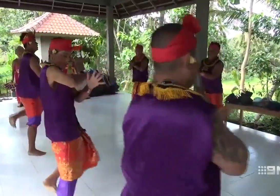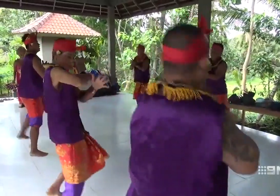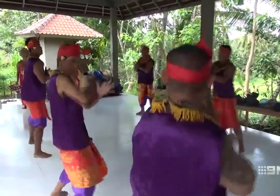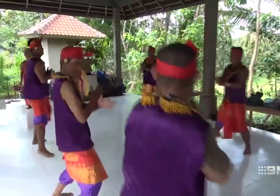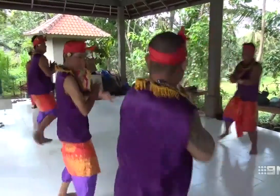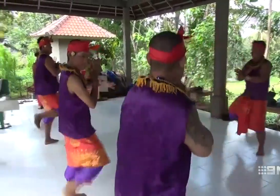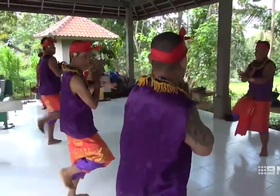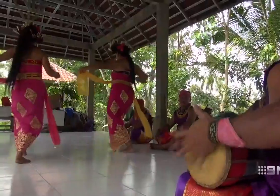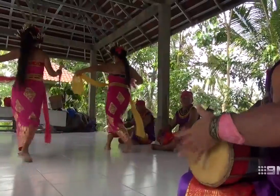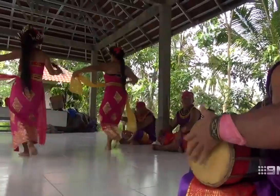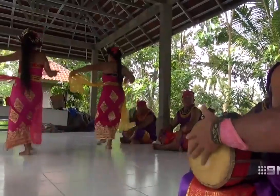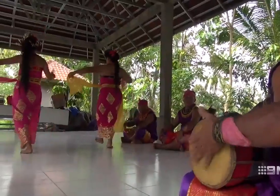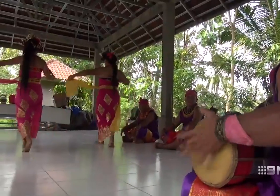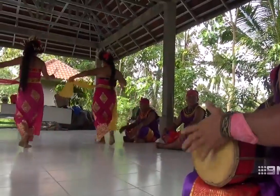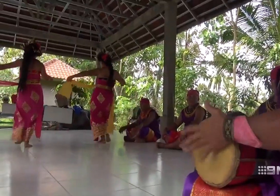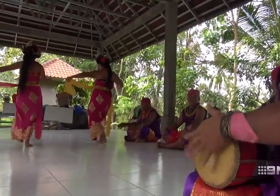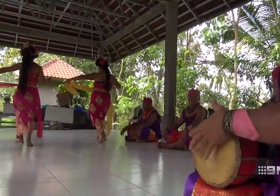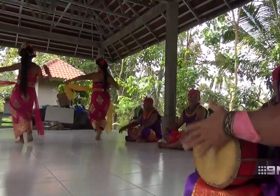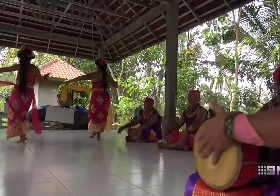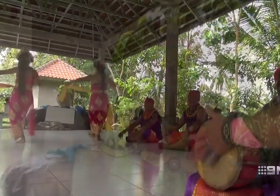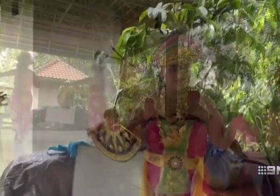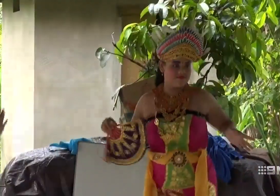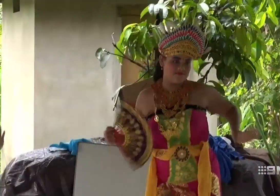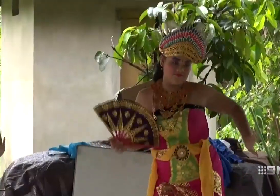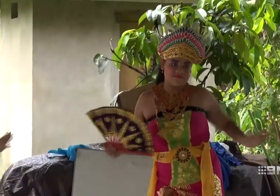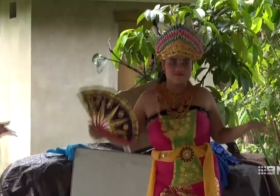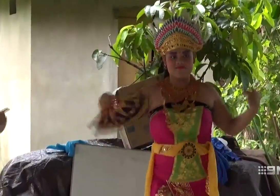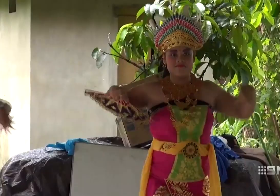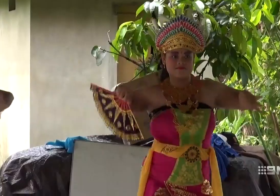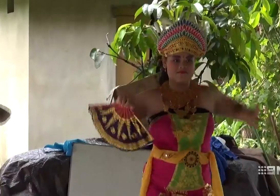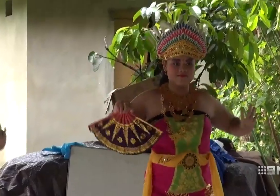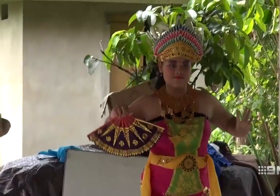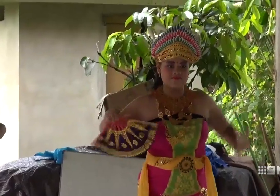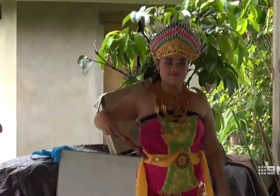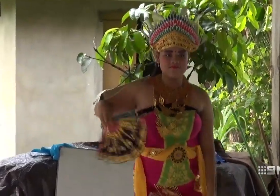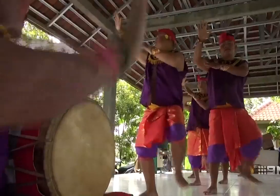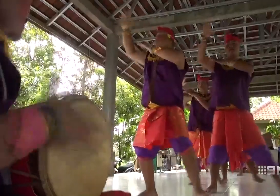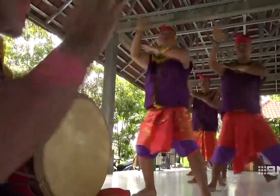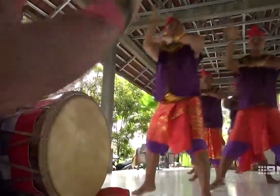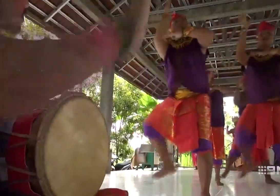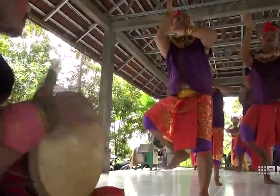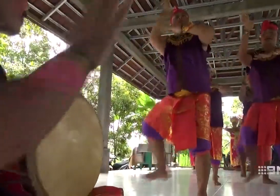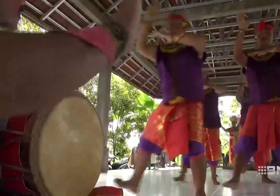But what's remarkable is the dancers can't hear a thing, instead watching the beat of the drum and each